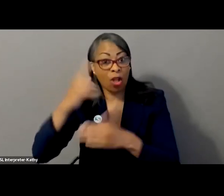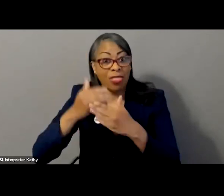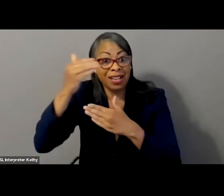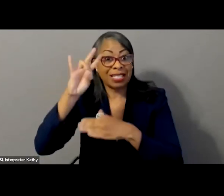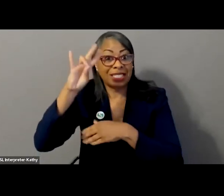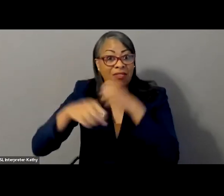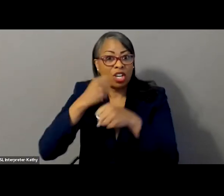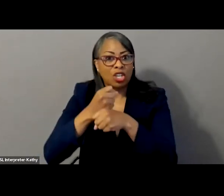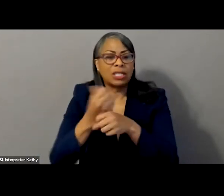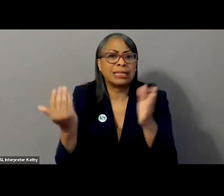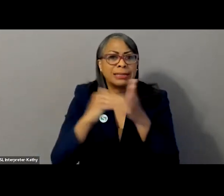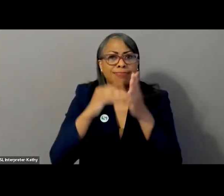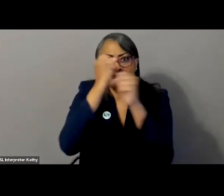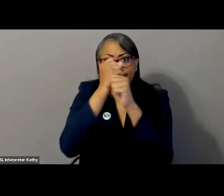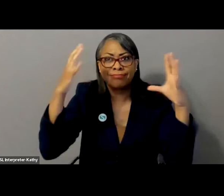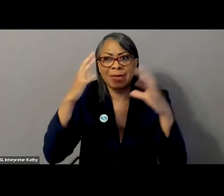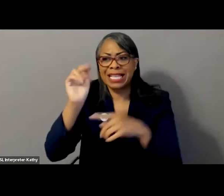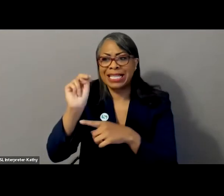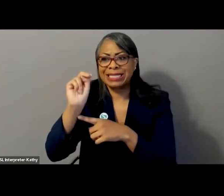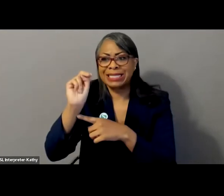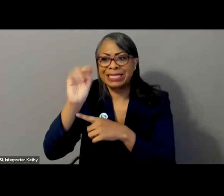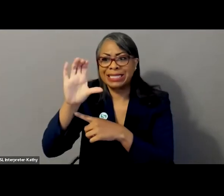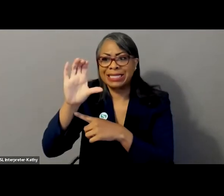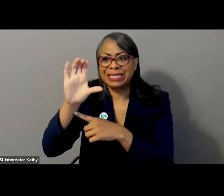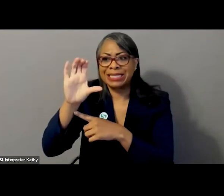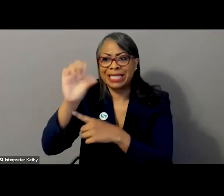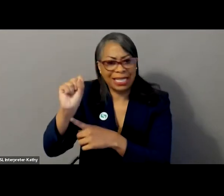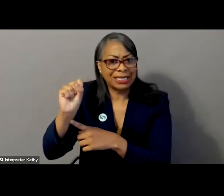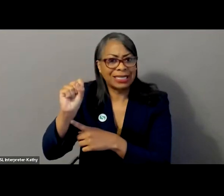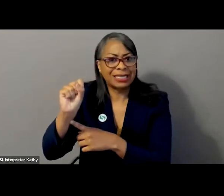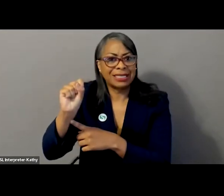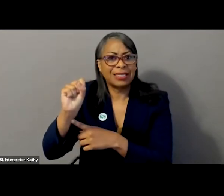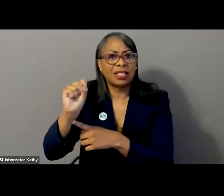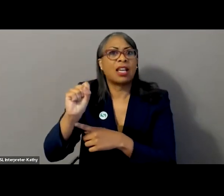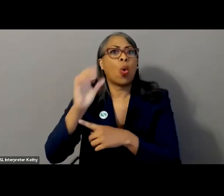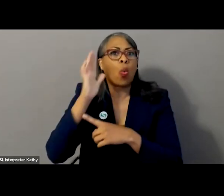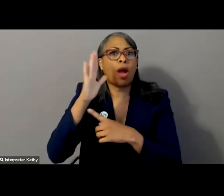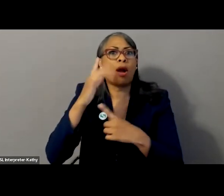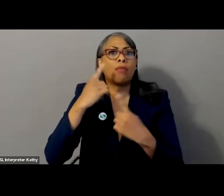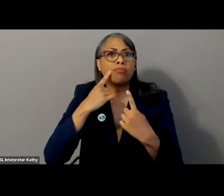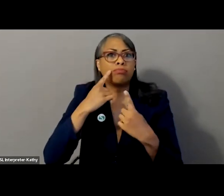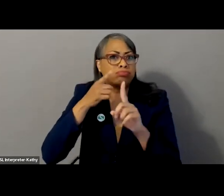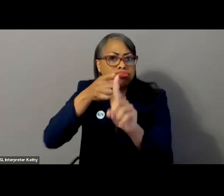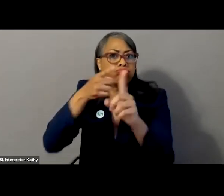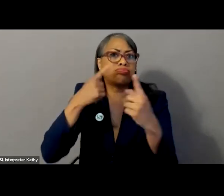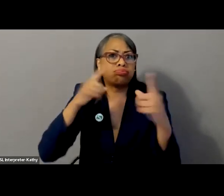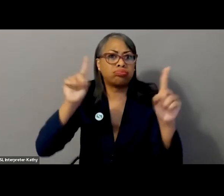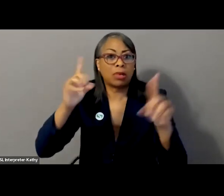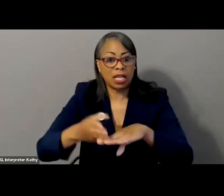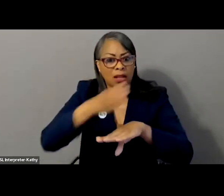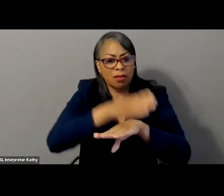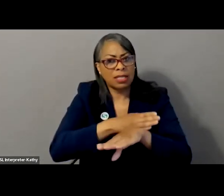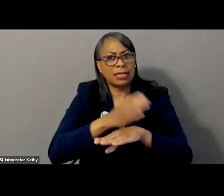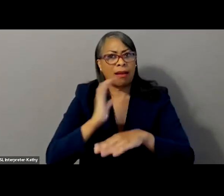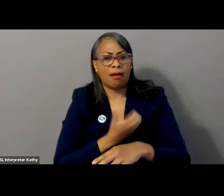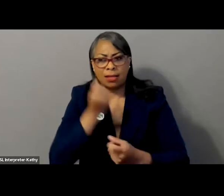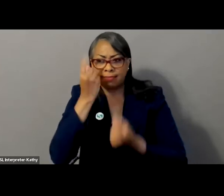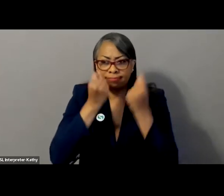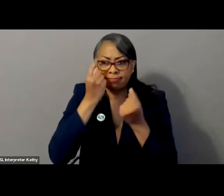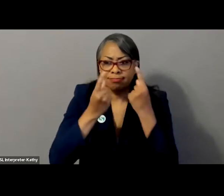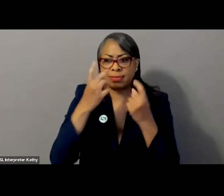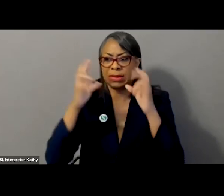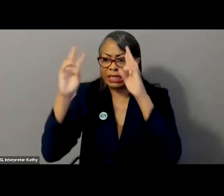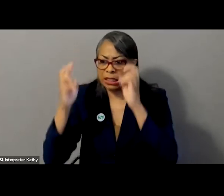a reimagining of how NCES might accomplish its mission. To improve our understanding of the related issues, we